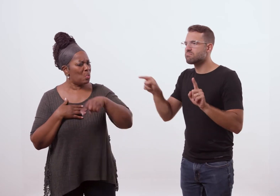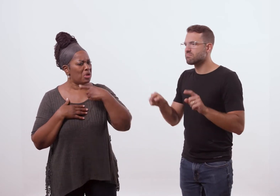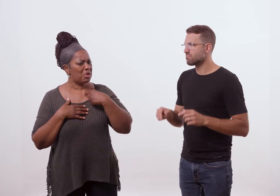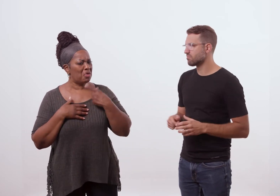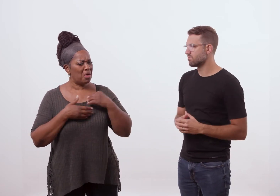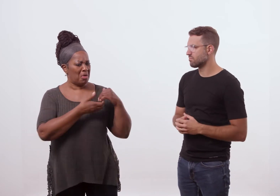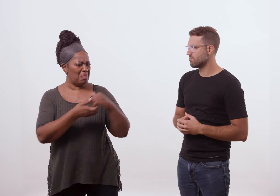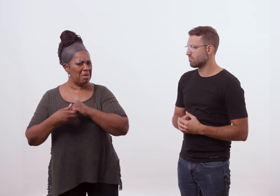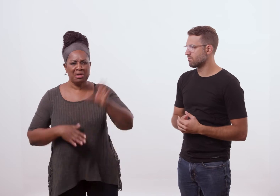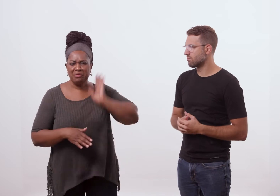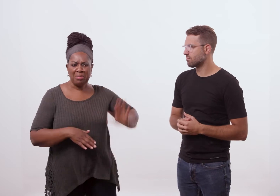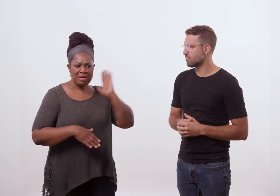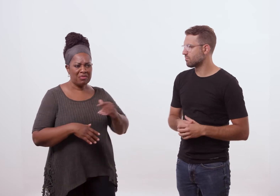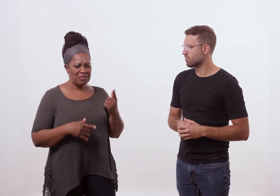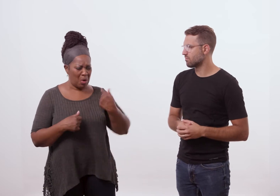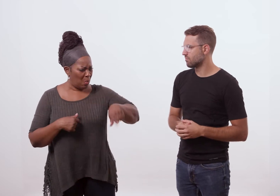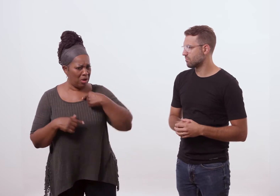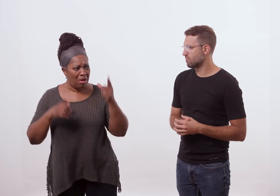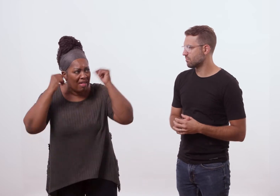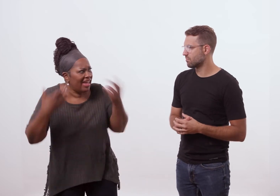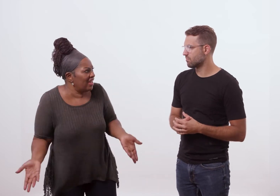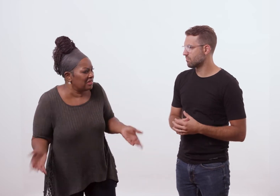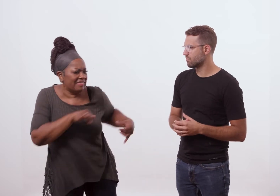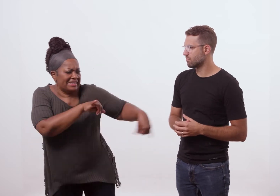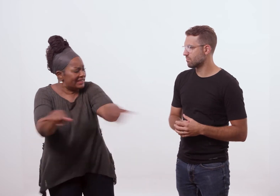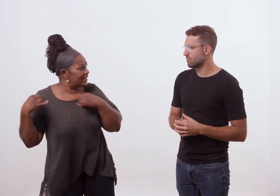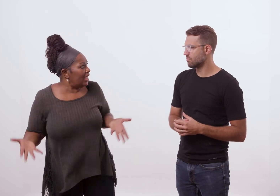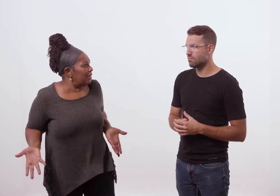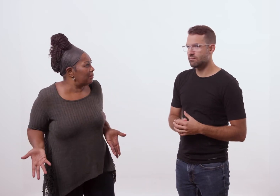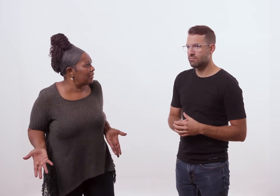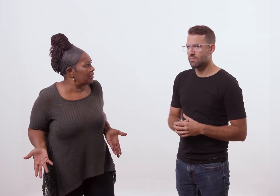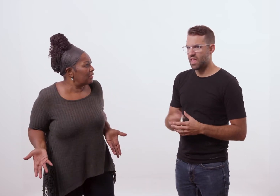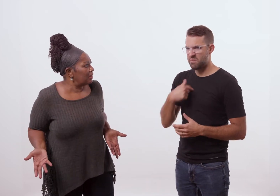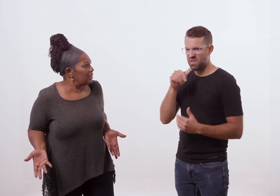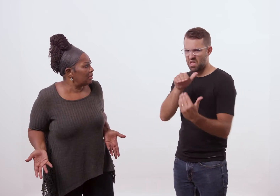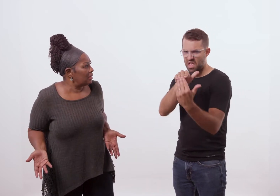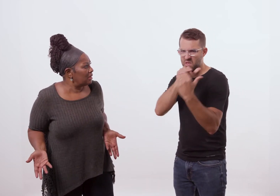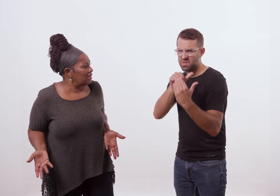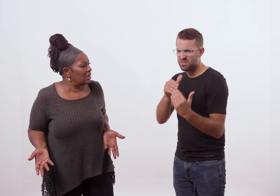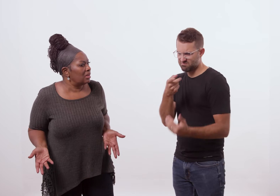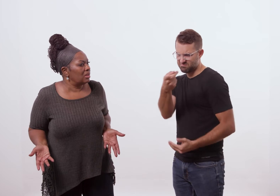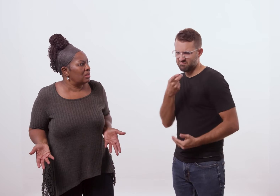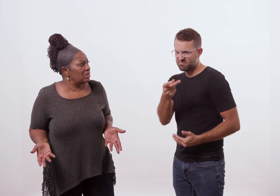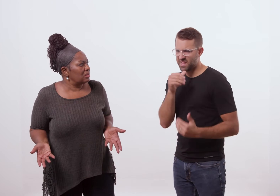Can you not see that we are all elves? I am no kin to this vermin. Quiet, Rayek. Who are you, Pale